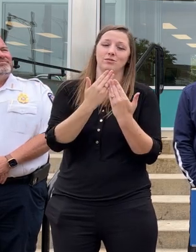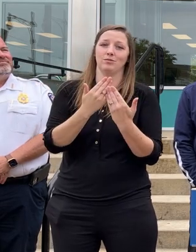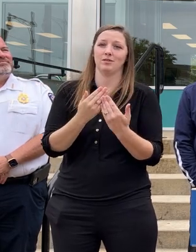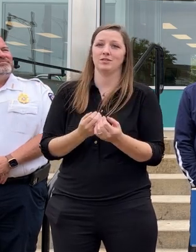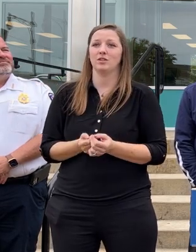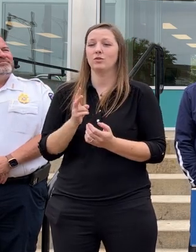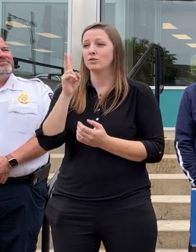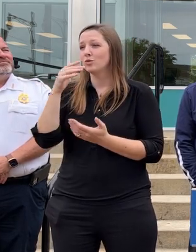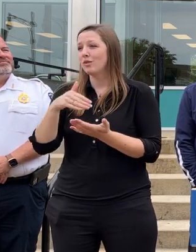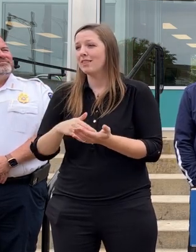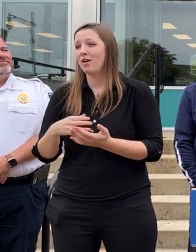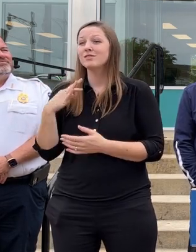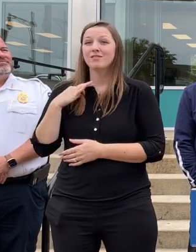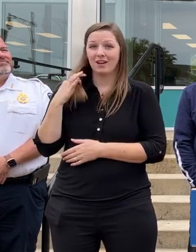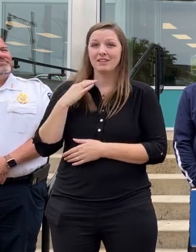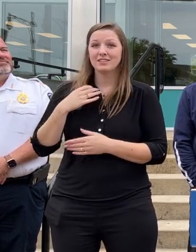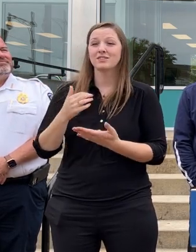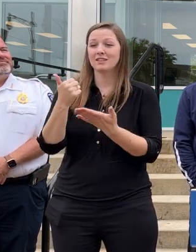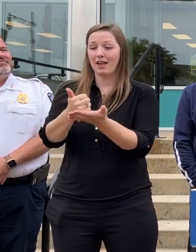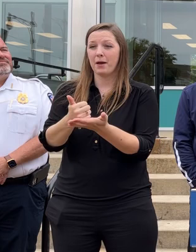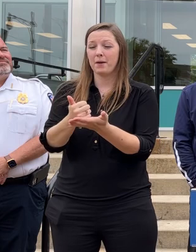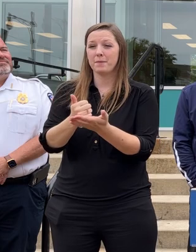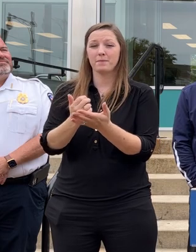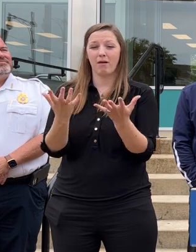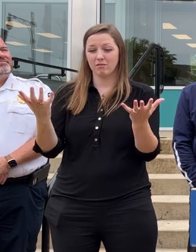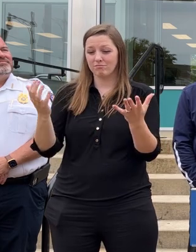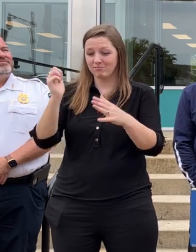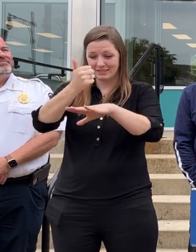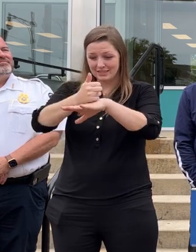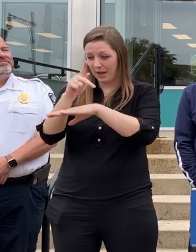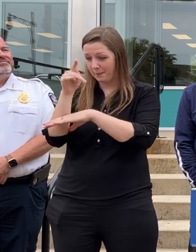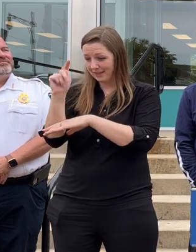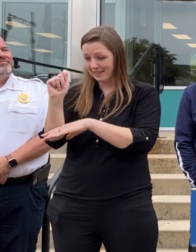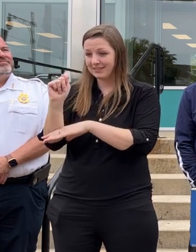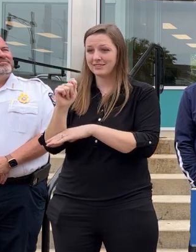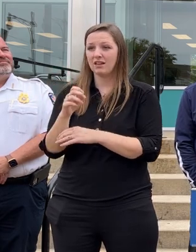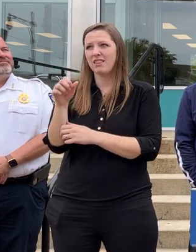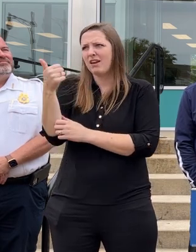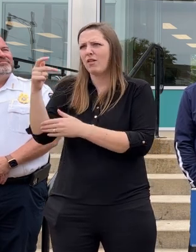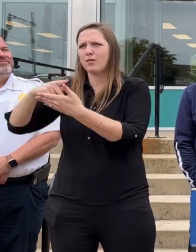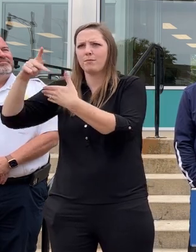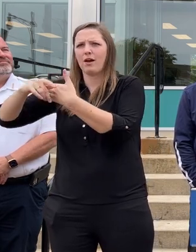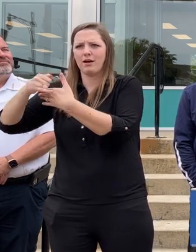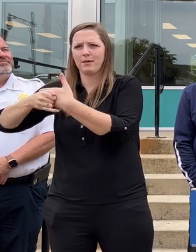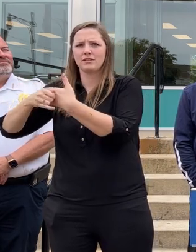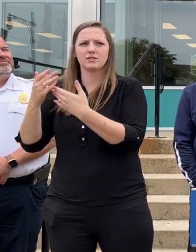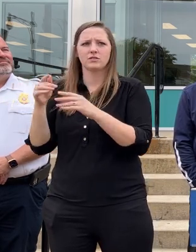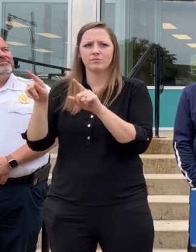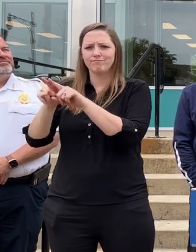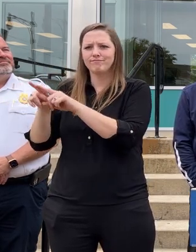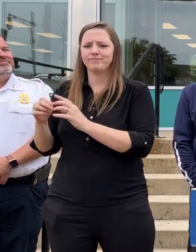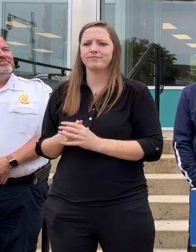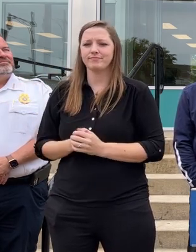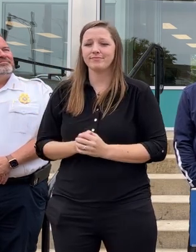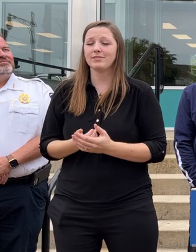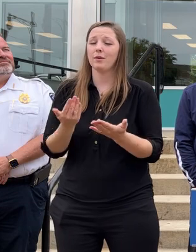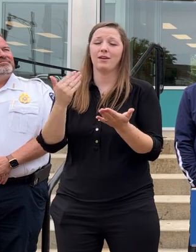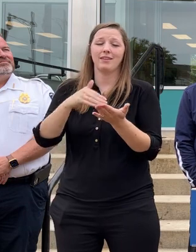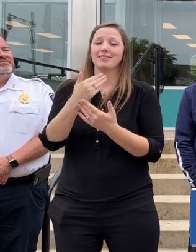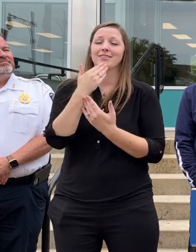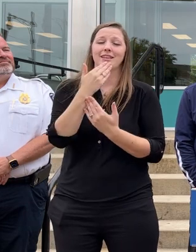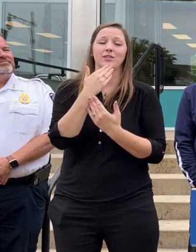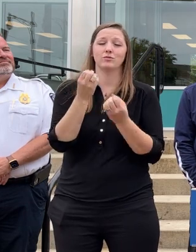2,000 volunteers helped to put together these kits along with other projects that are needed across the county. So again, thank you